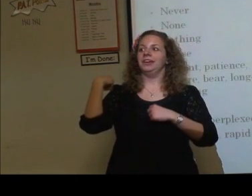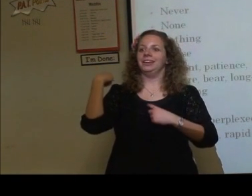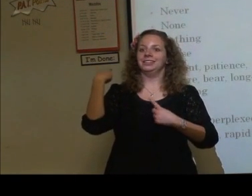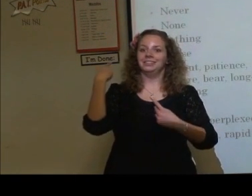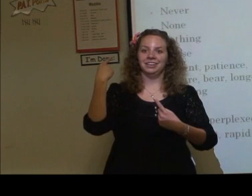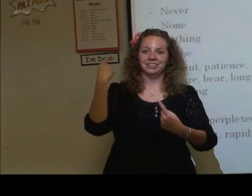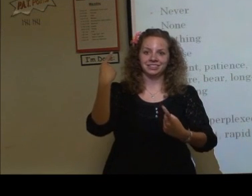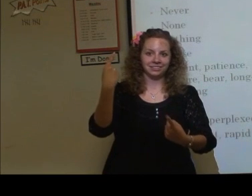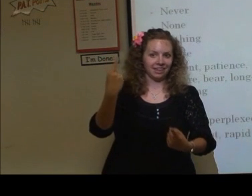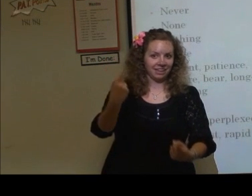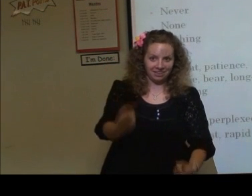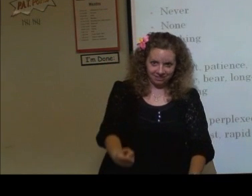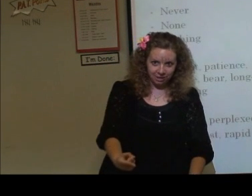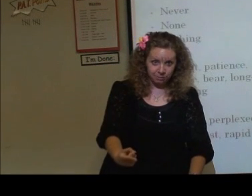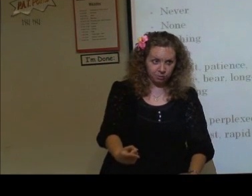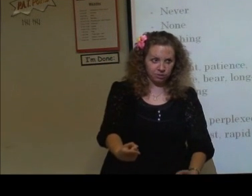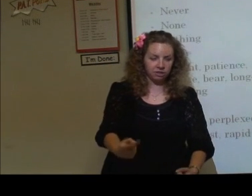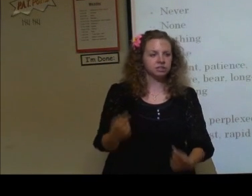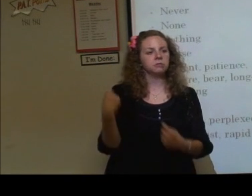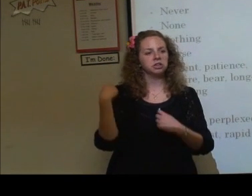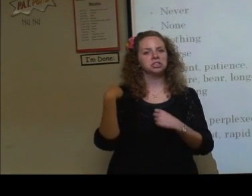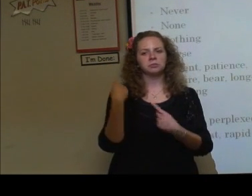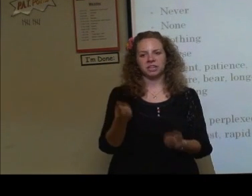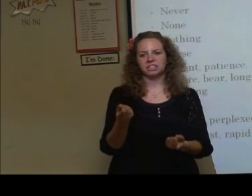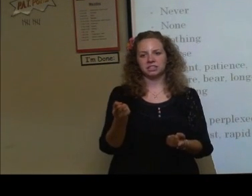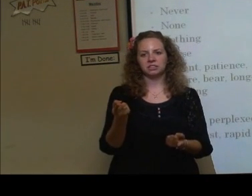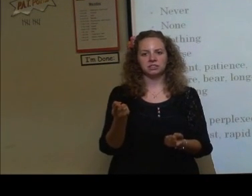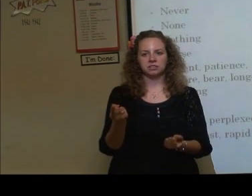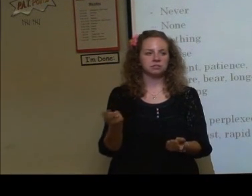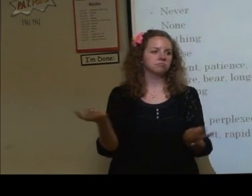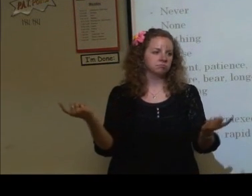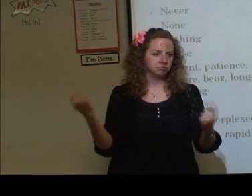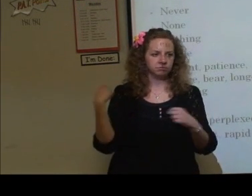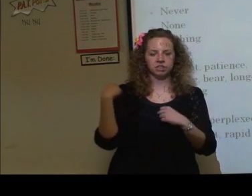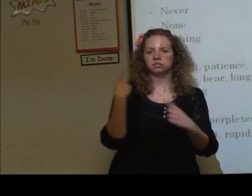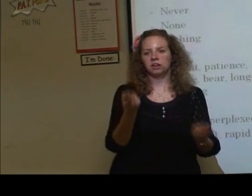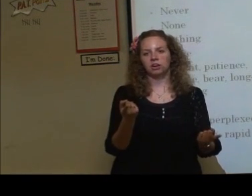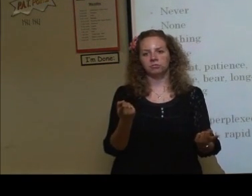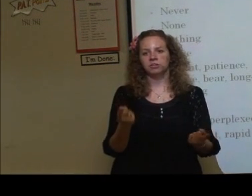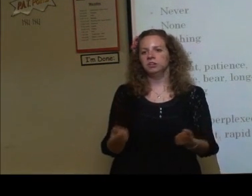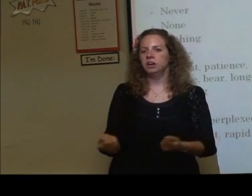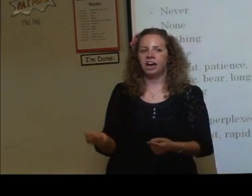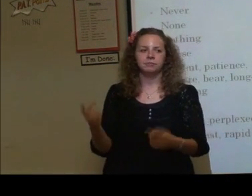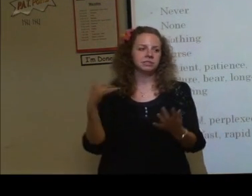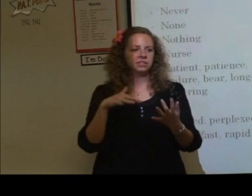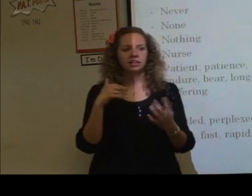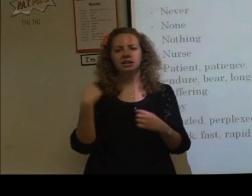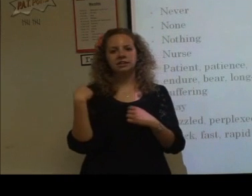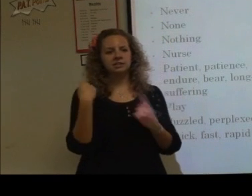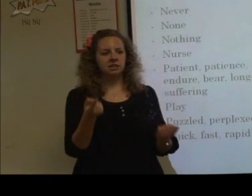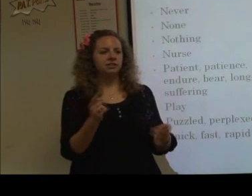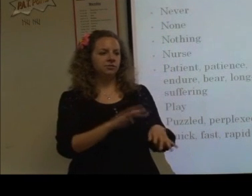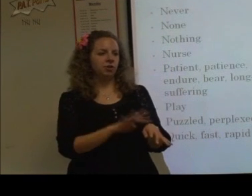like, since, like, it's been a really long time, or you can just be like, since this. Oh, I've been studying since 4